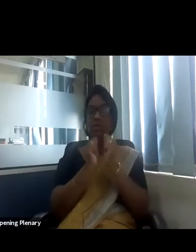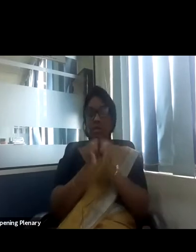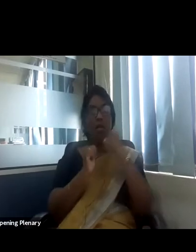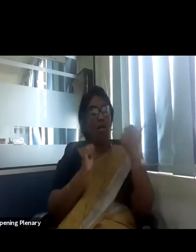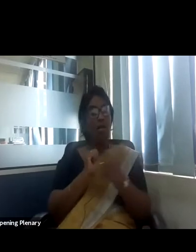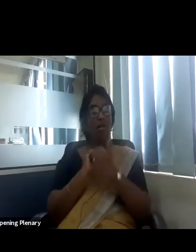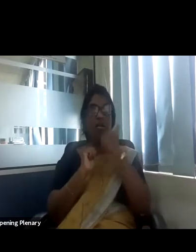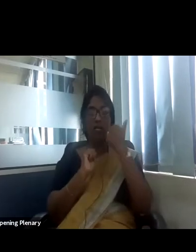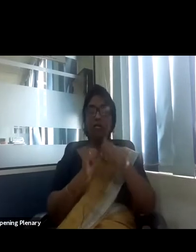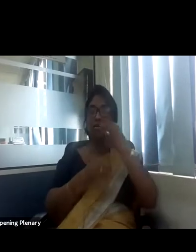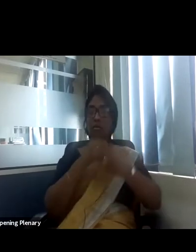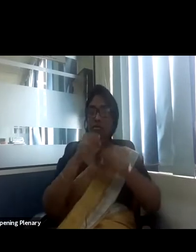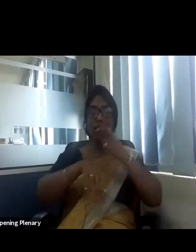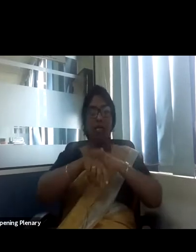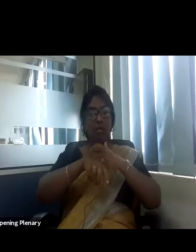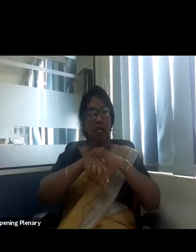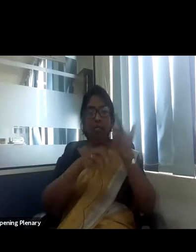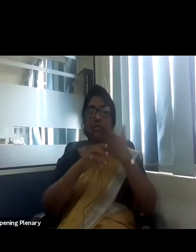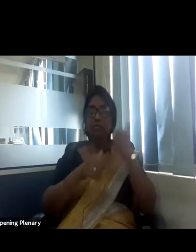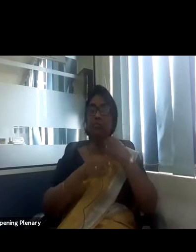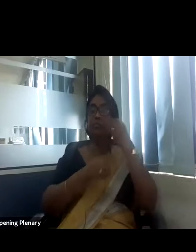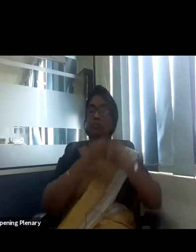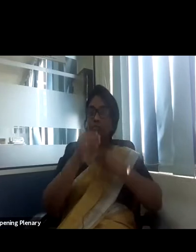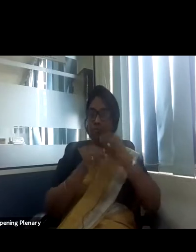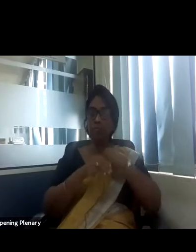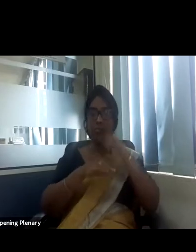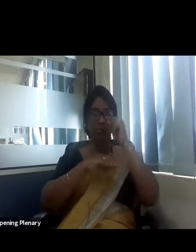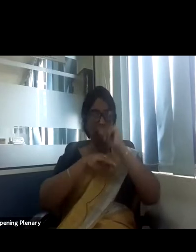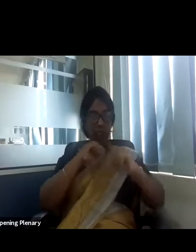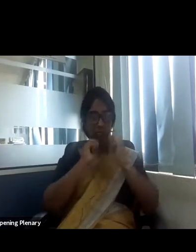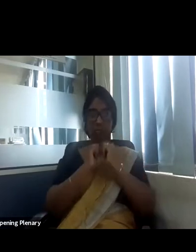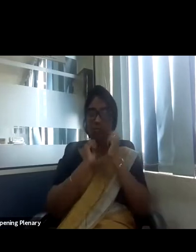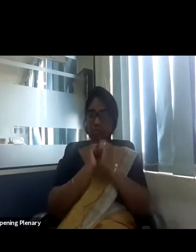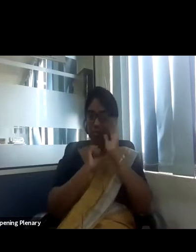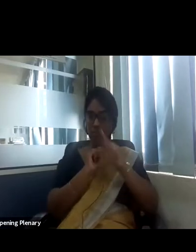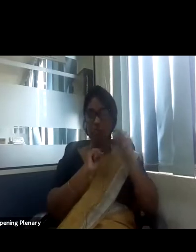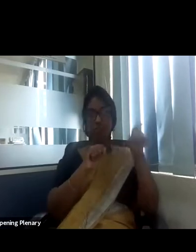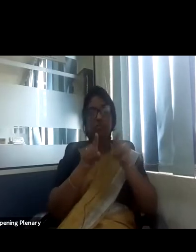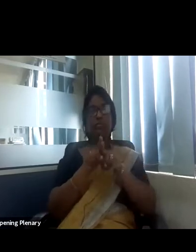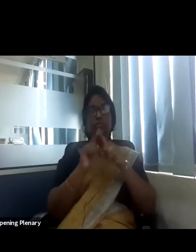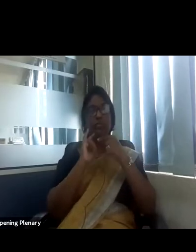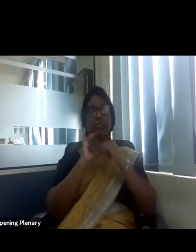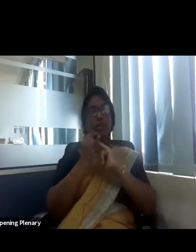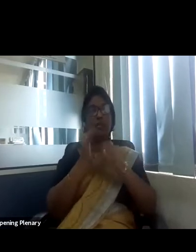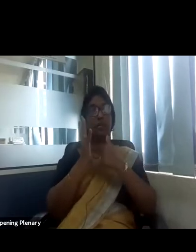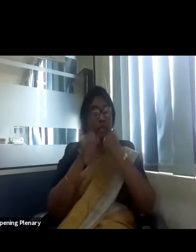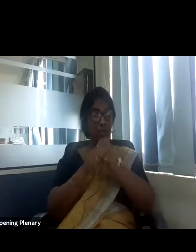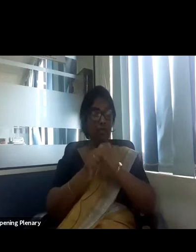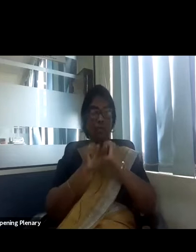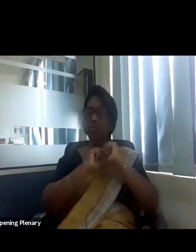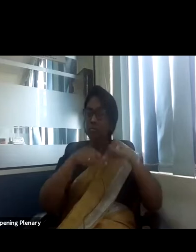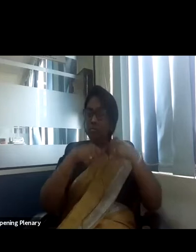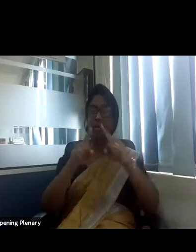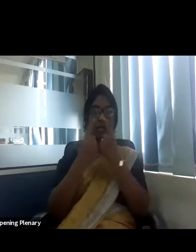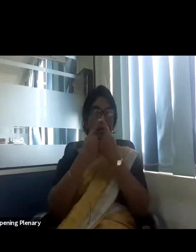and sustainable business models as catalysts for the accelerating SDGs. Several initiatives have been